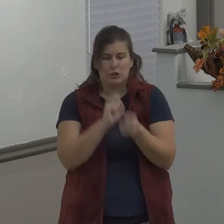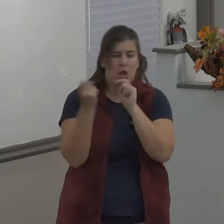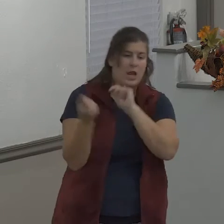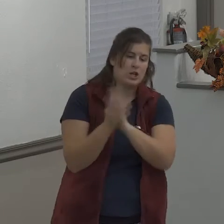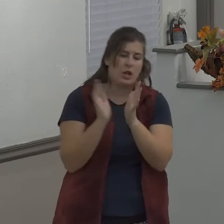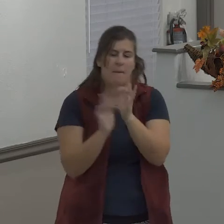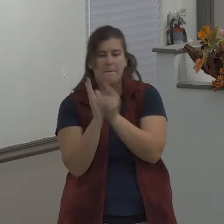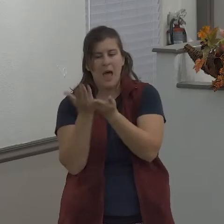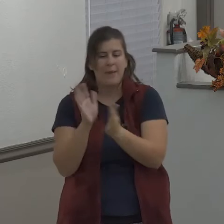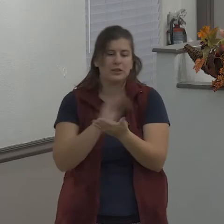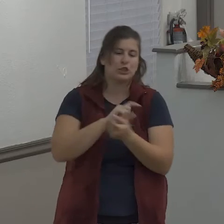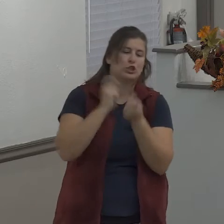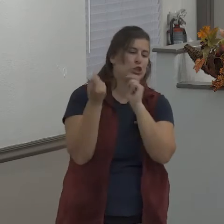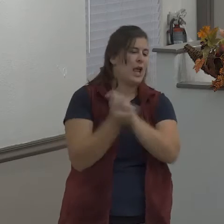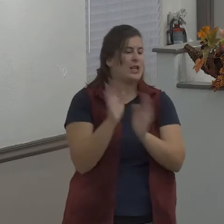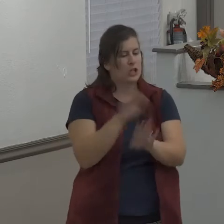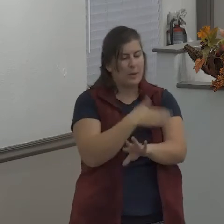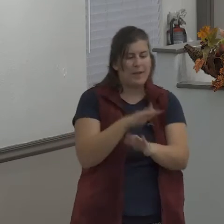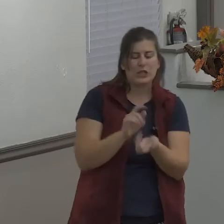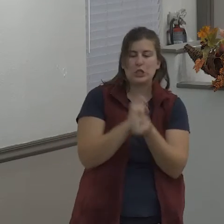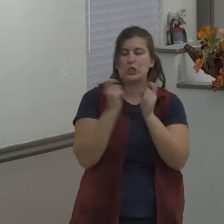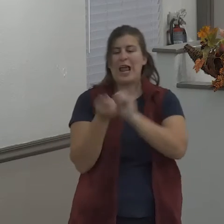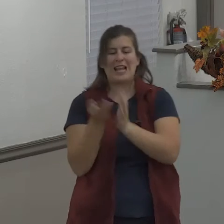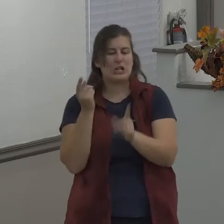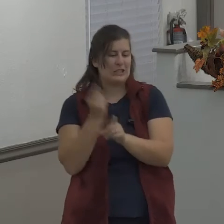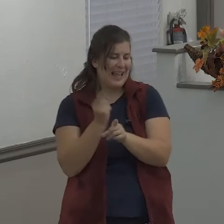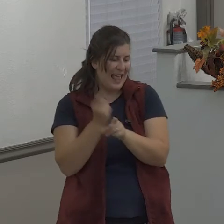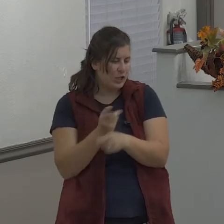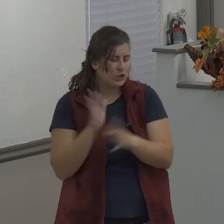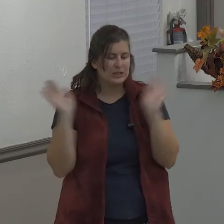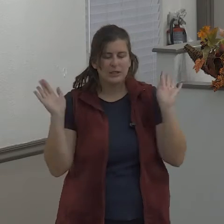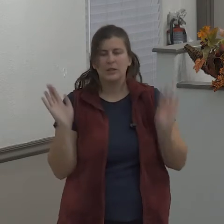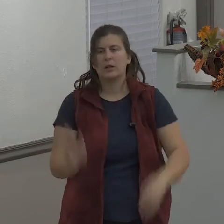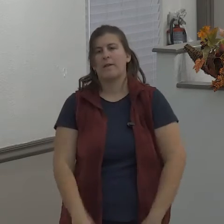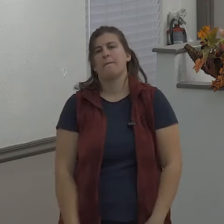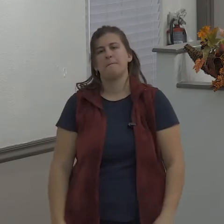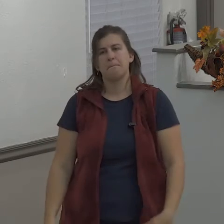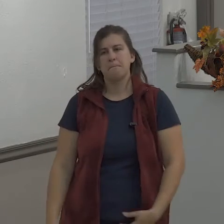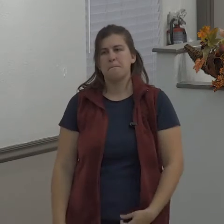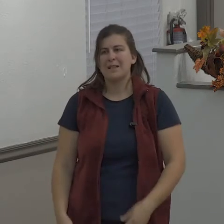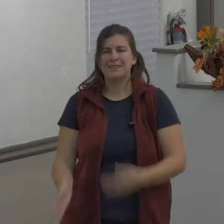change Bibles, change music, change standards,